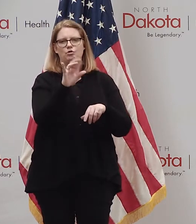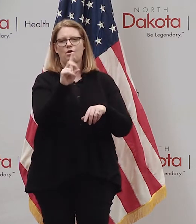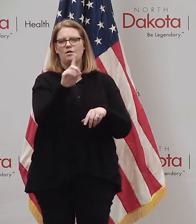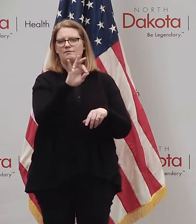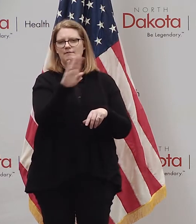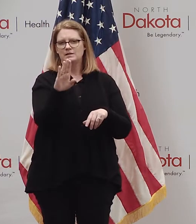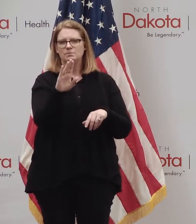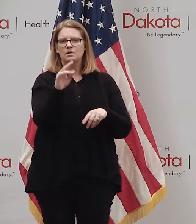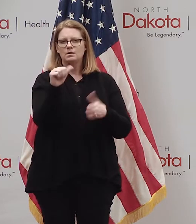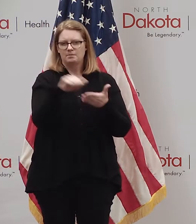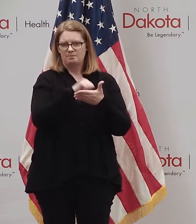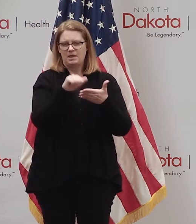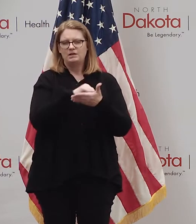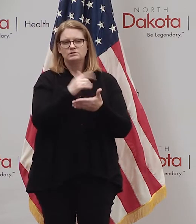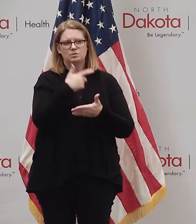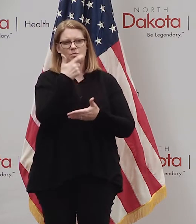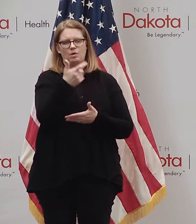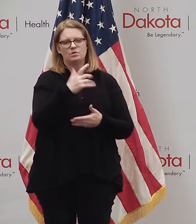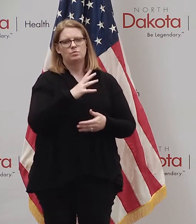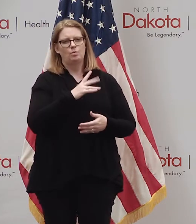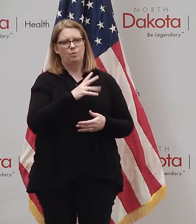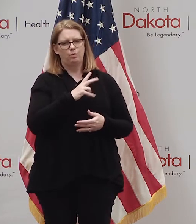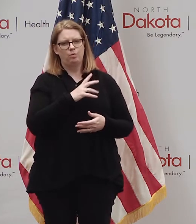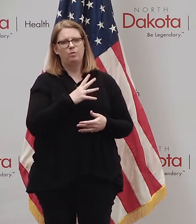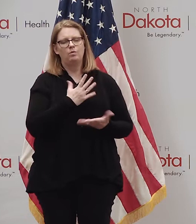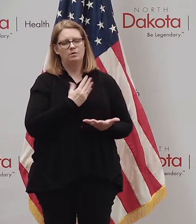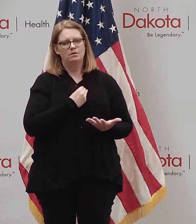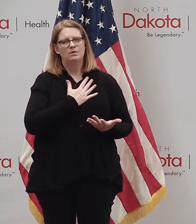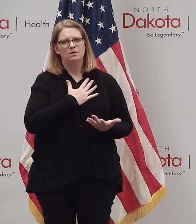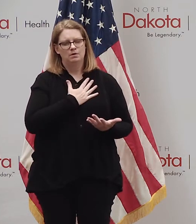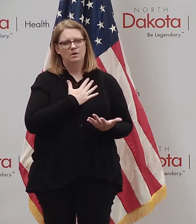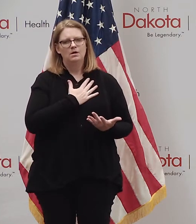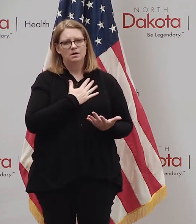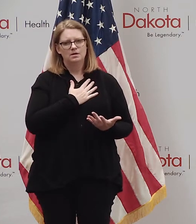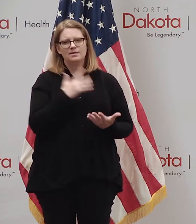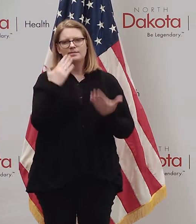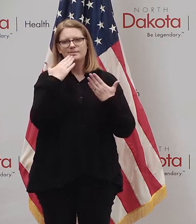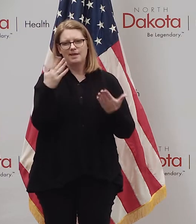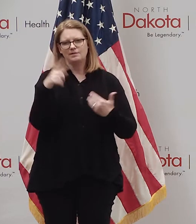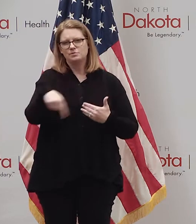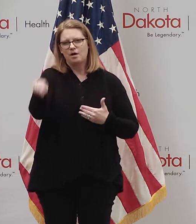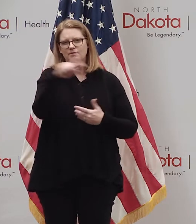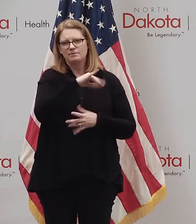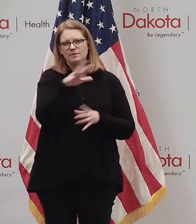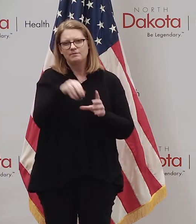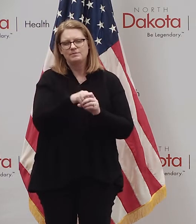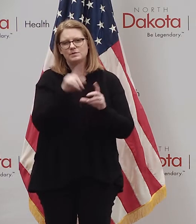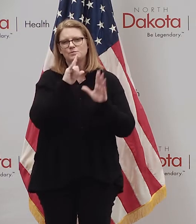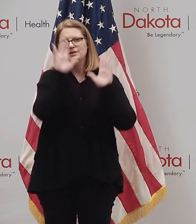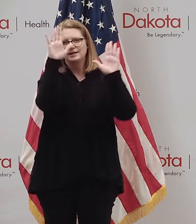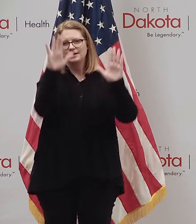page. Go check it out. But again, thanks to everybody for doing such a great job yesterday